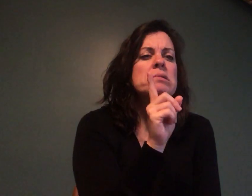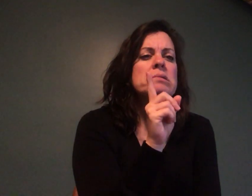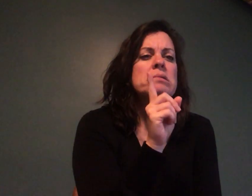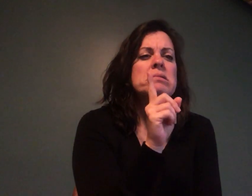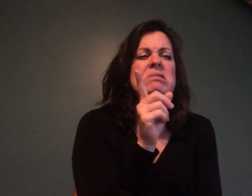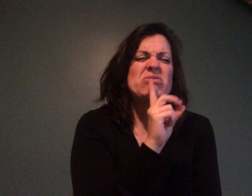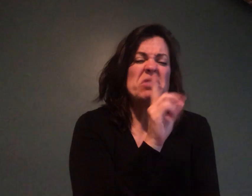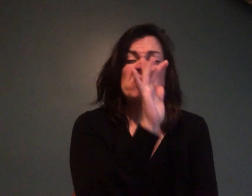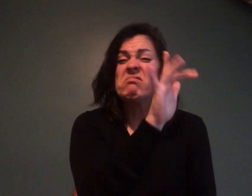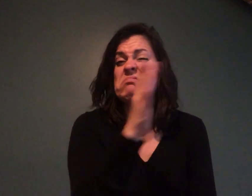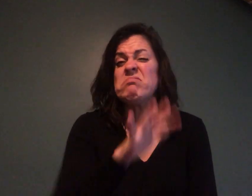out.